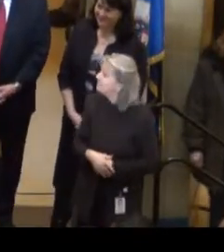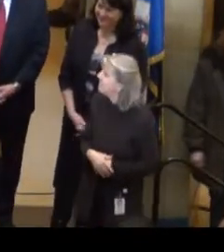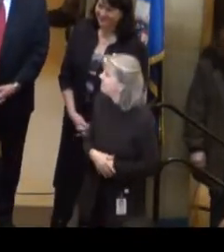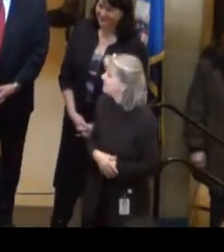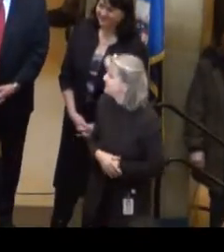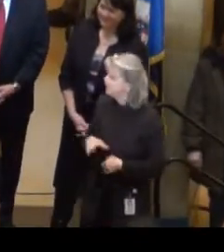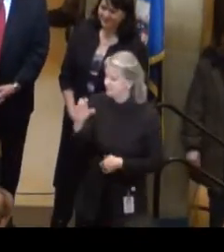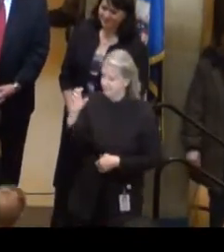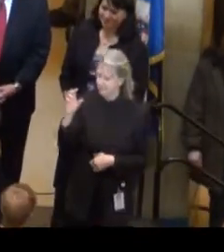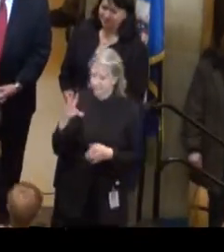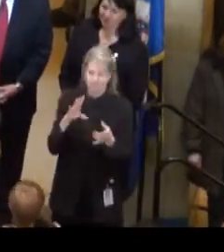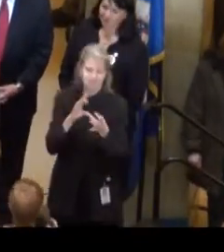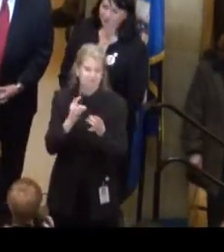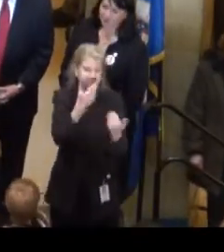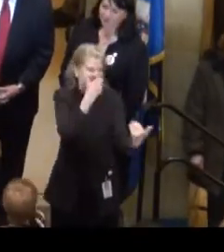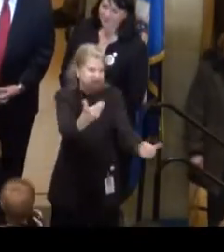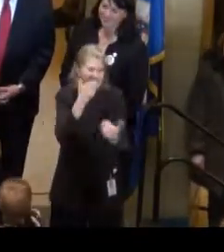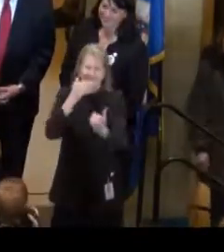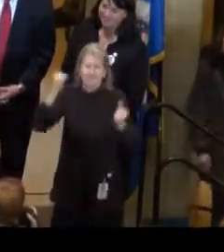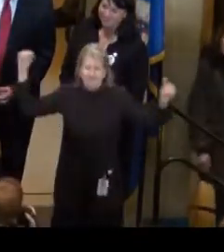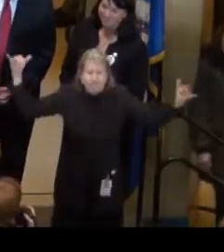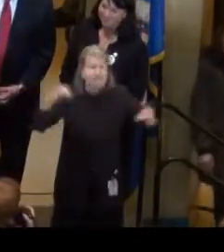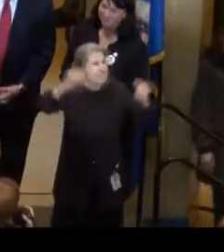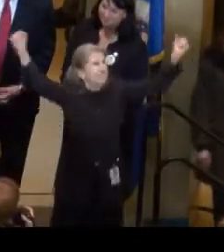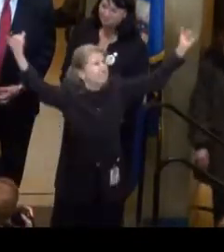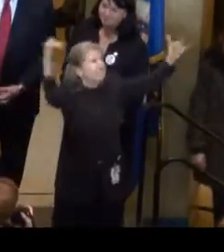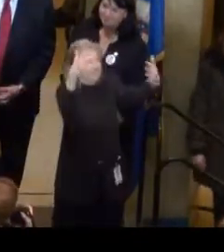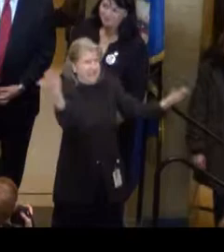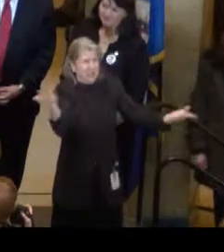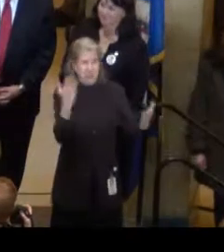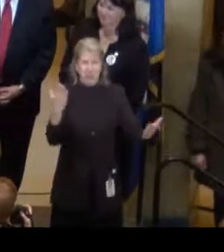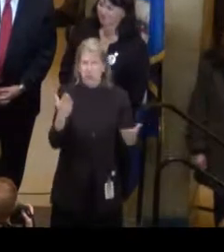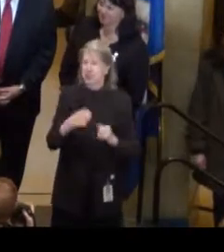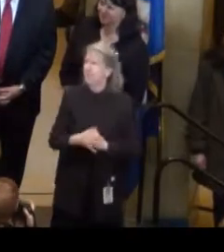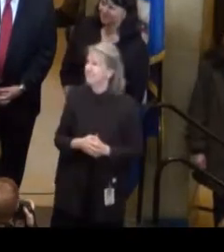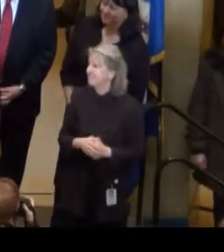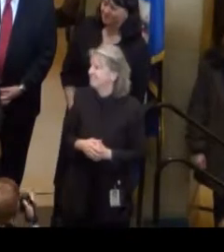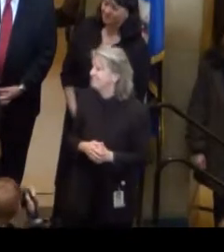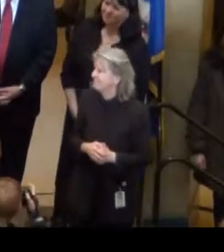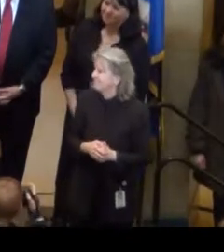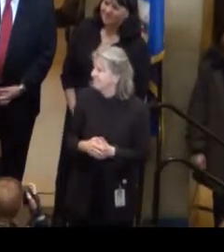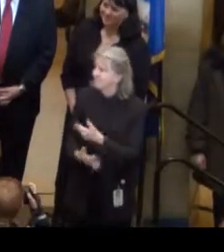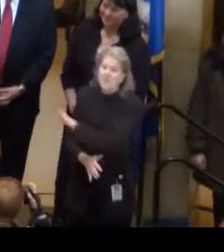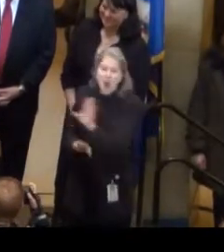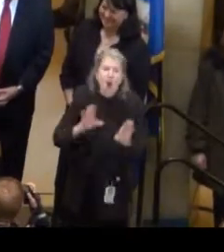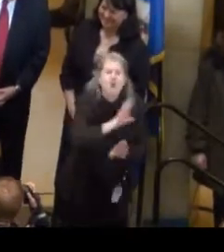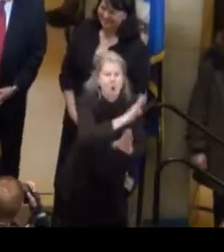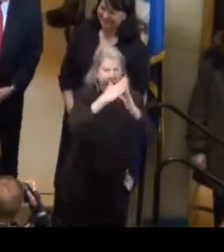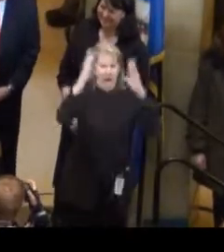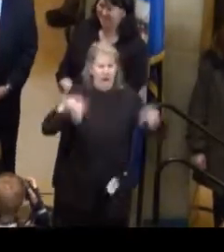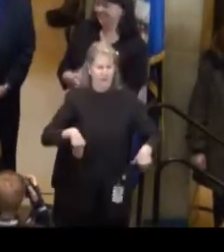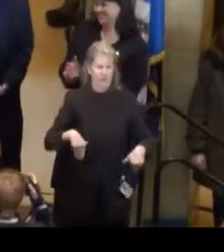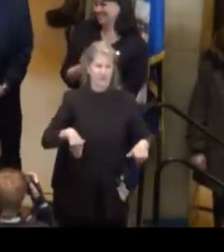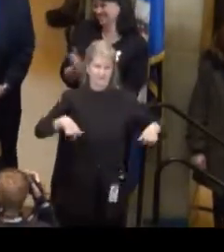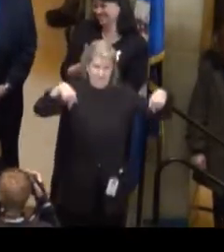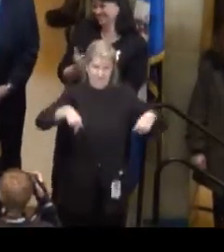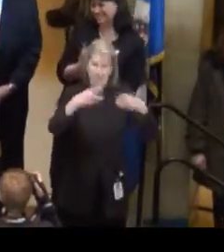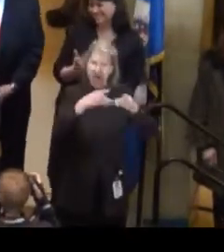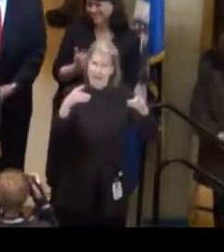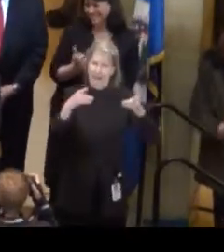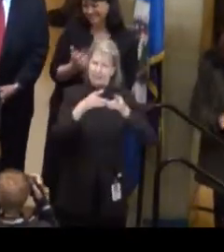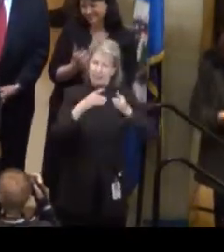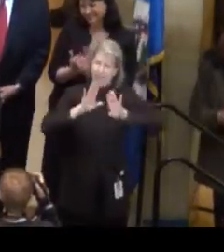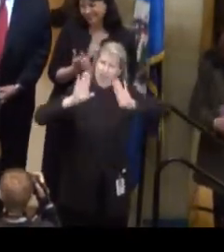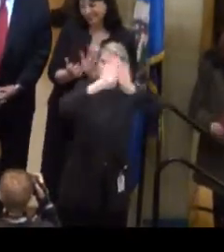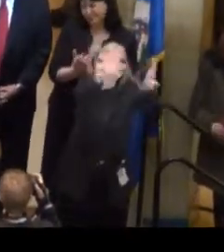So, thank you for coming to the Capitol today. This is your house.